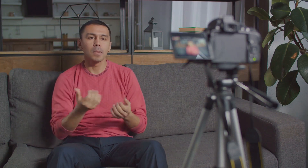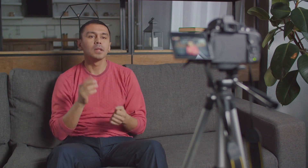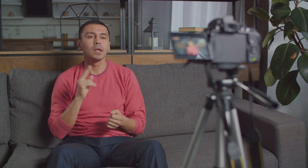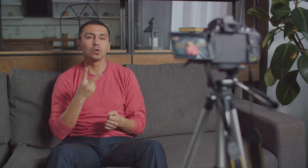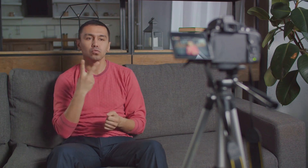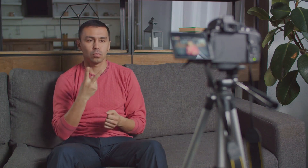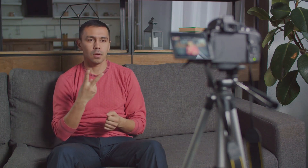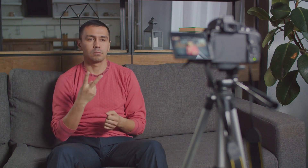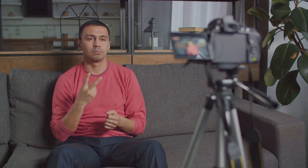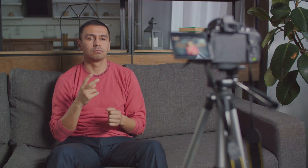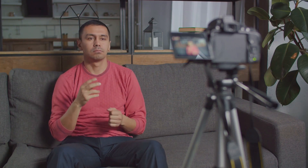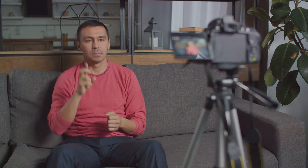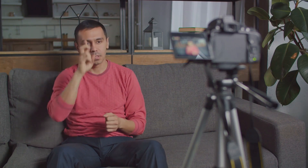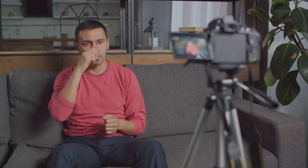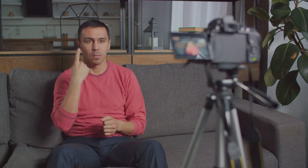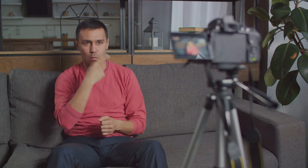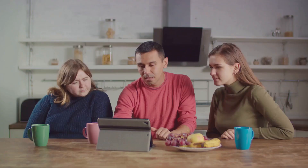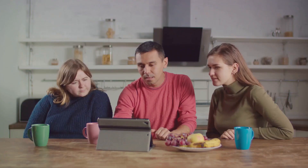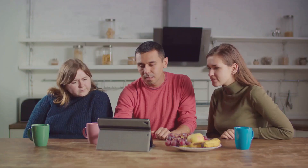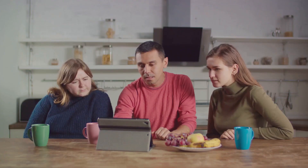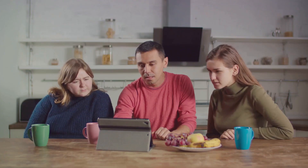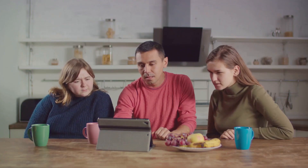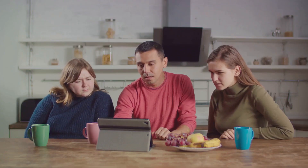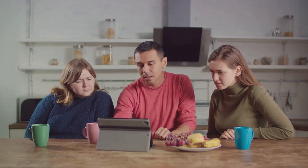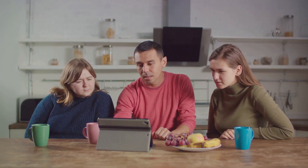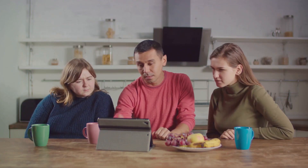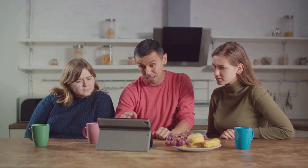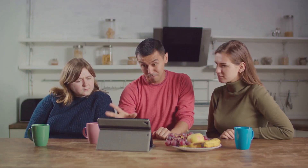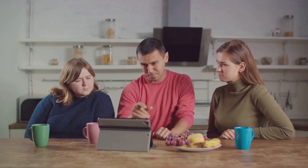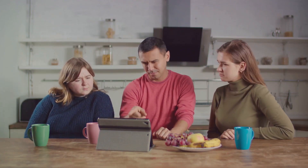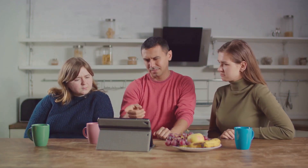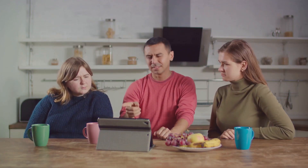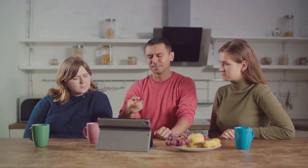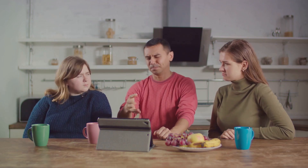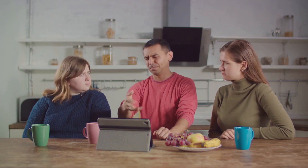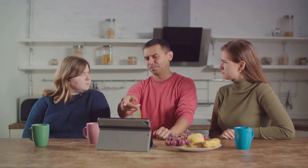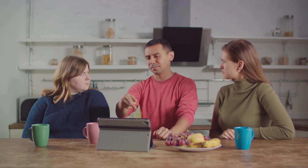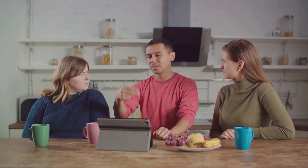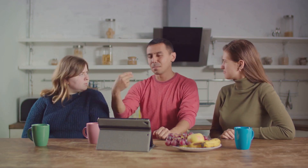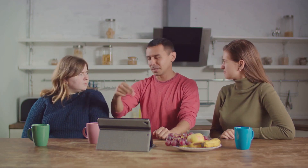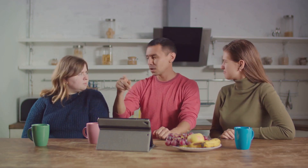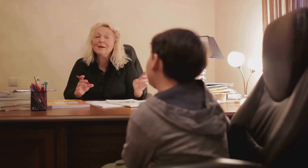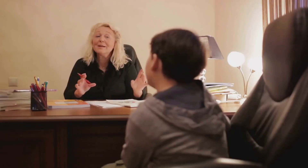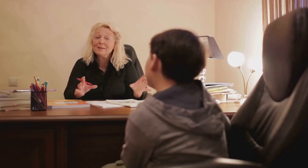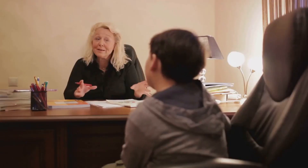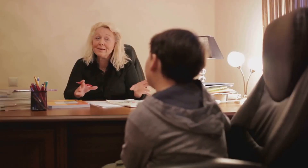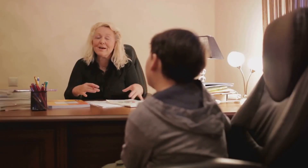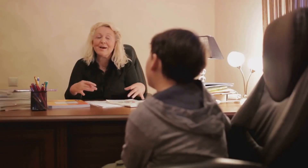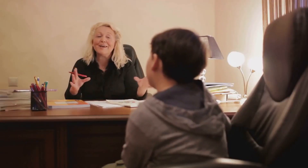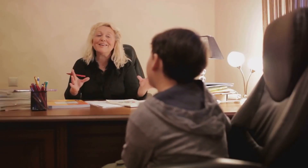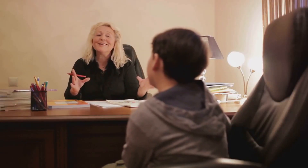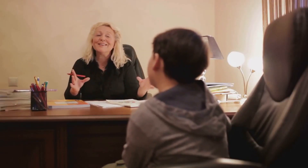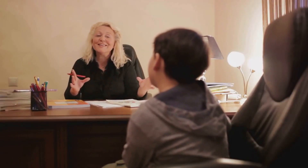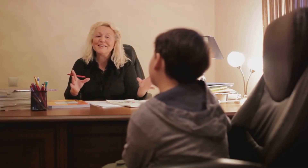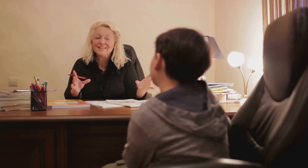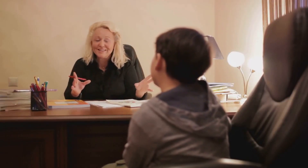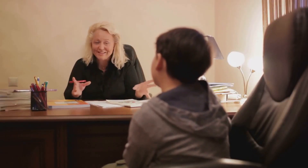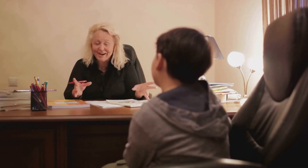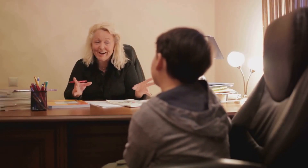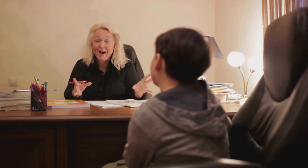crude substitute for real language. This perspective was not only dismissive but also damaging. It undermined the value and the dignity of the